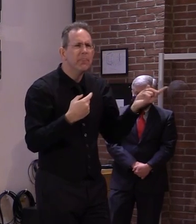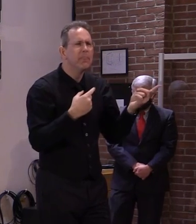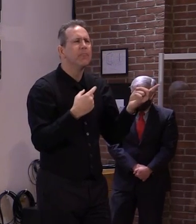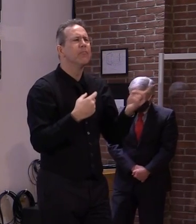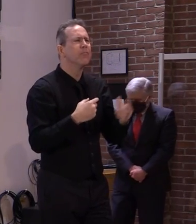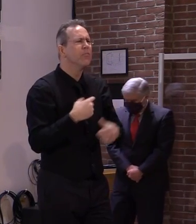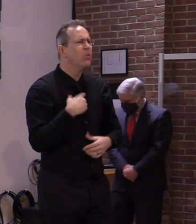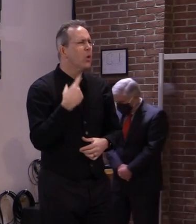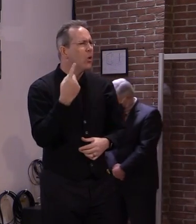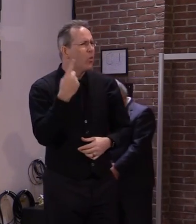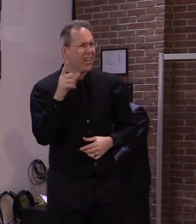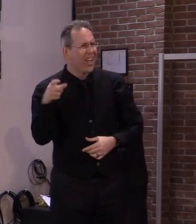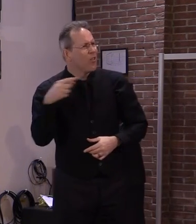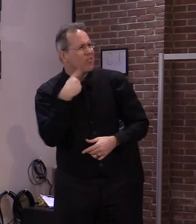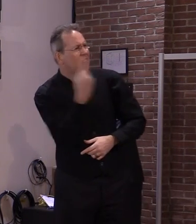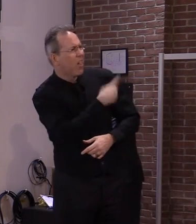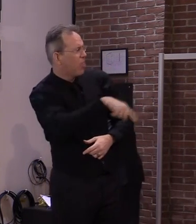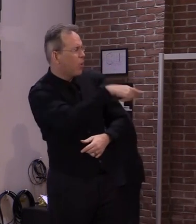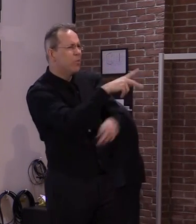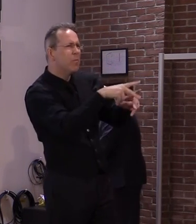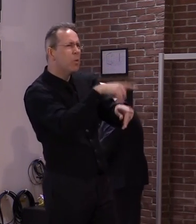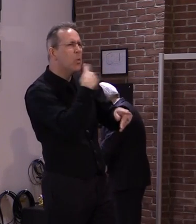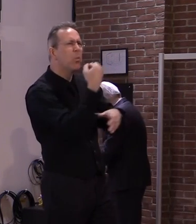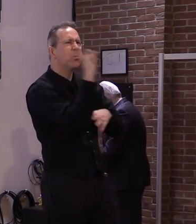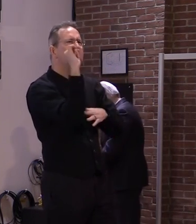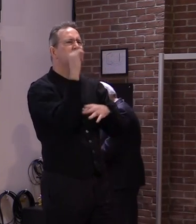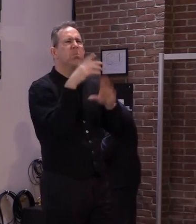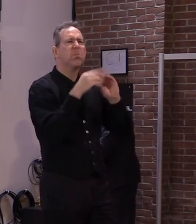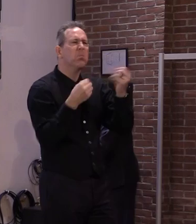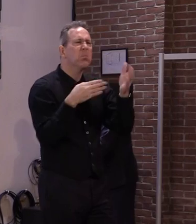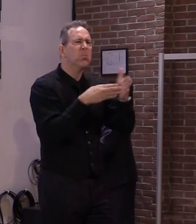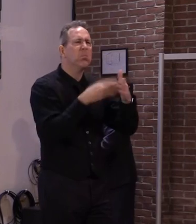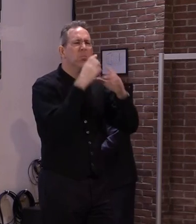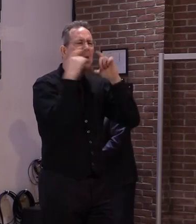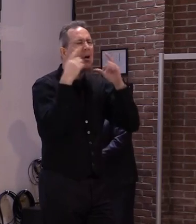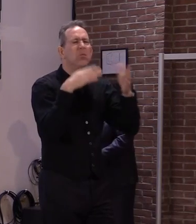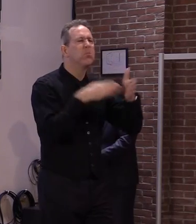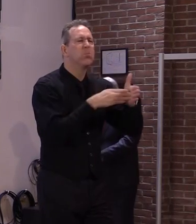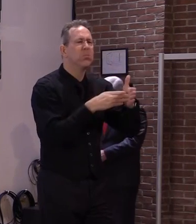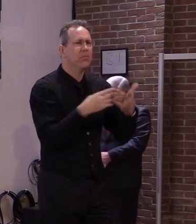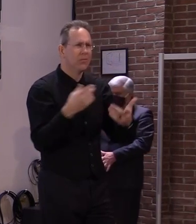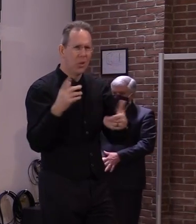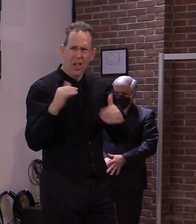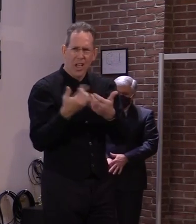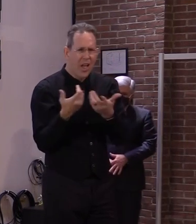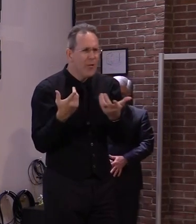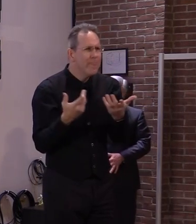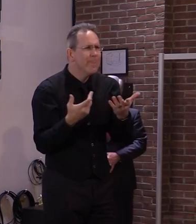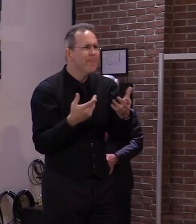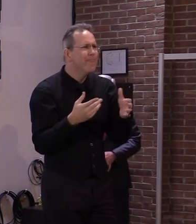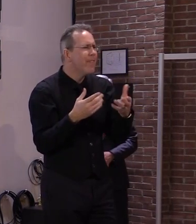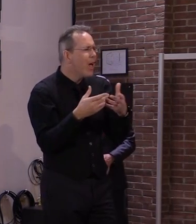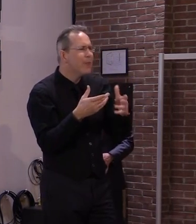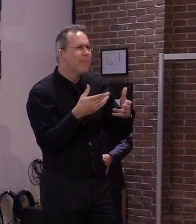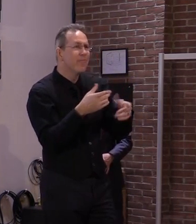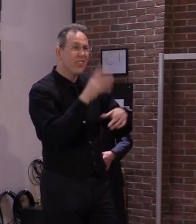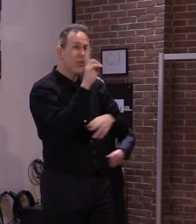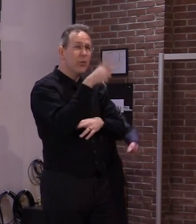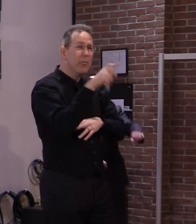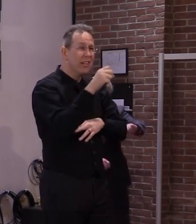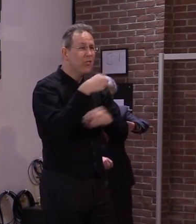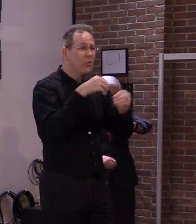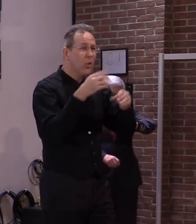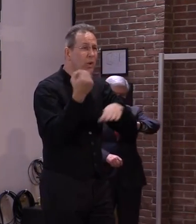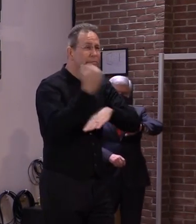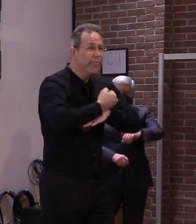to have them understand why you took the actions you did and why it's legal for you to do so? Yeah,